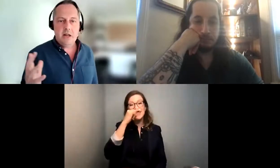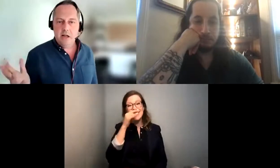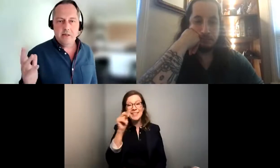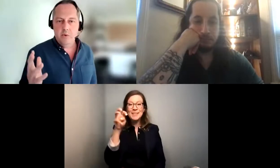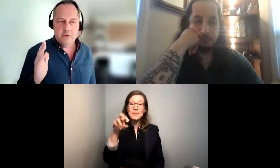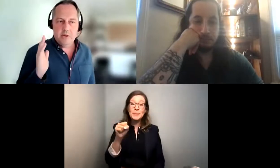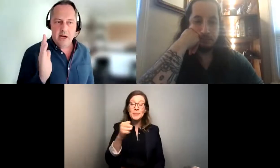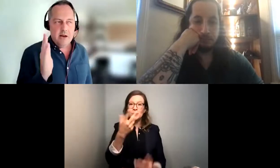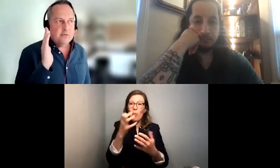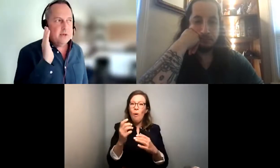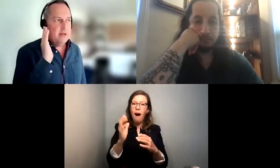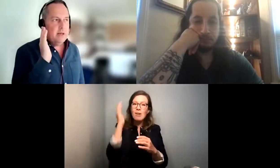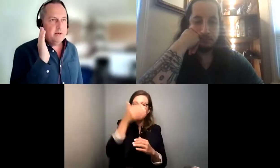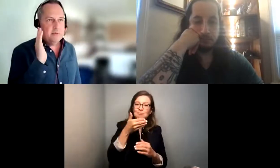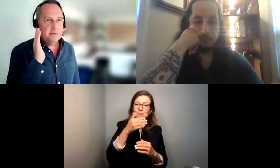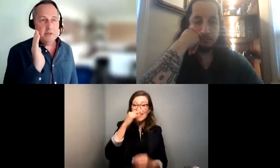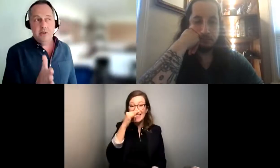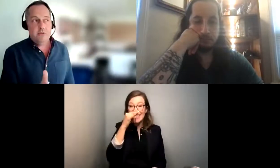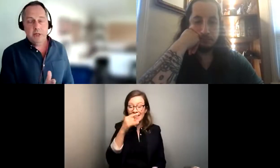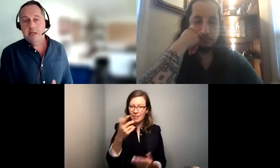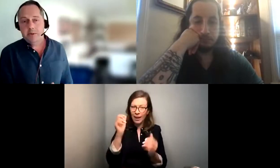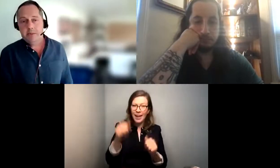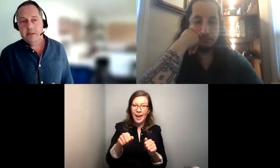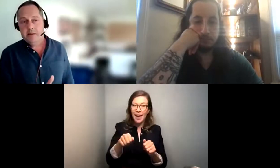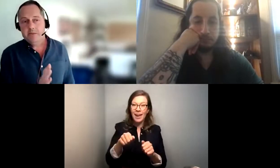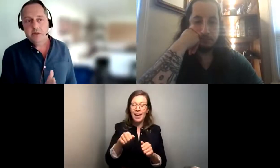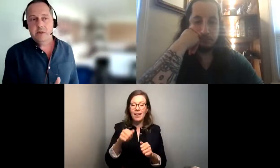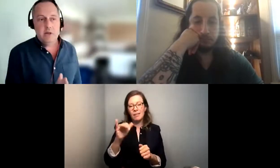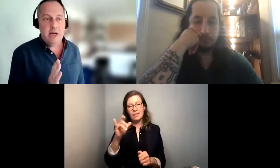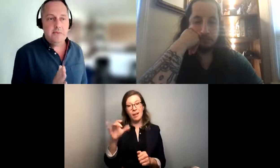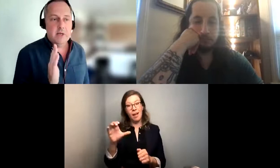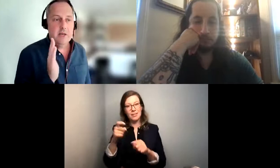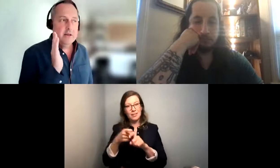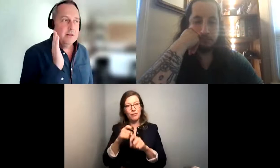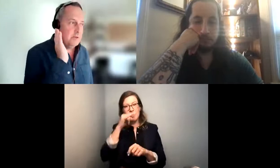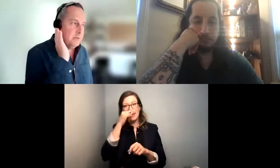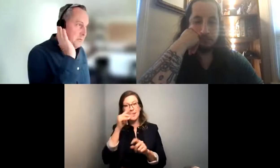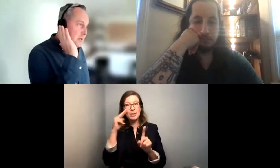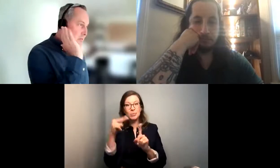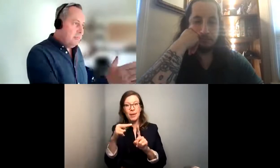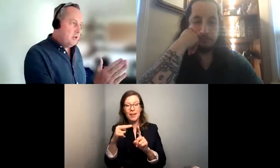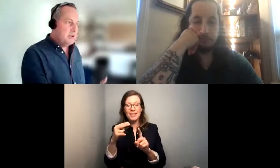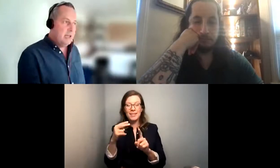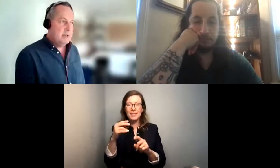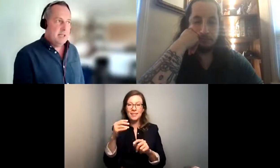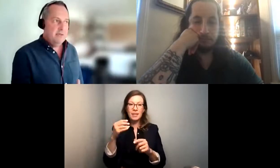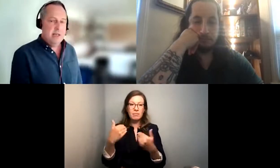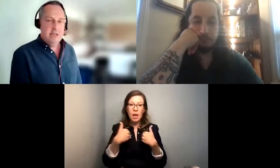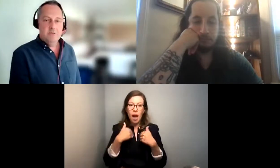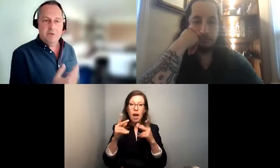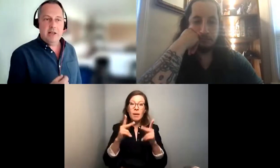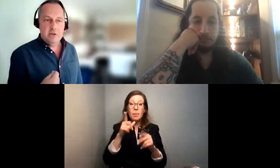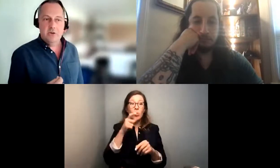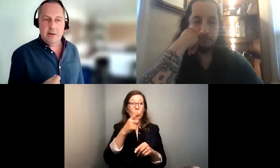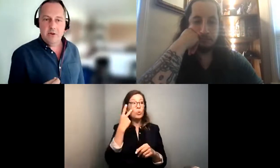it's the classic one to have, you know, and certainly from a kid's perspective, to have the people that you're seeing on